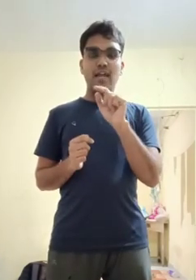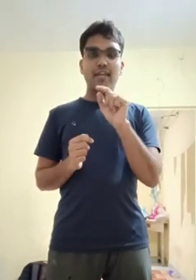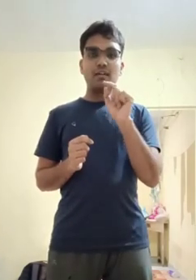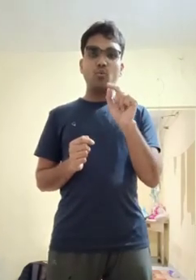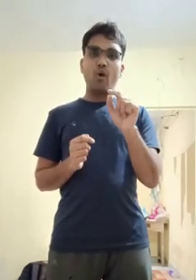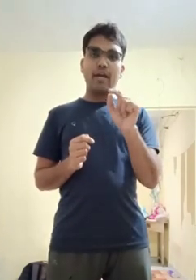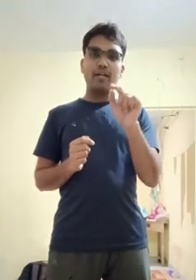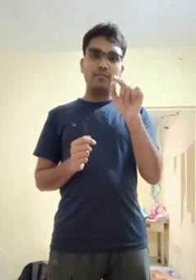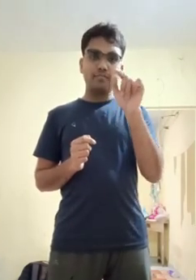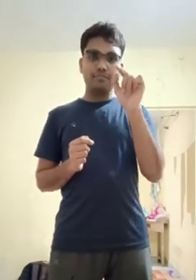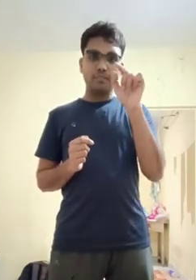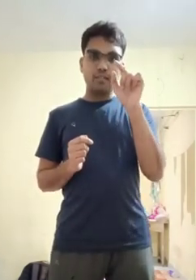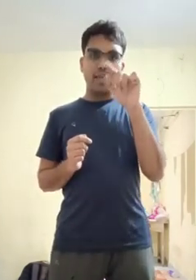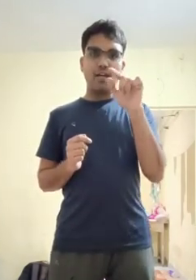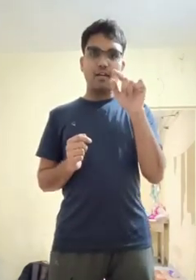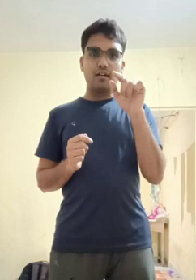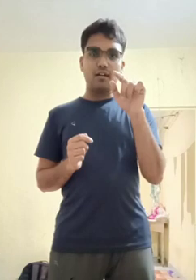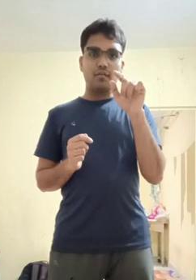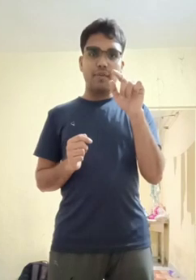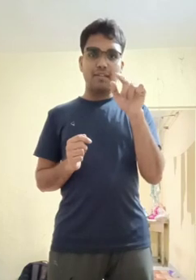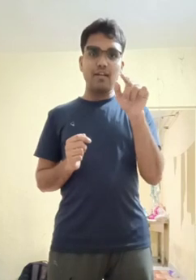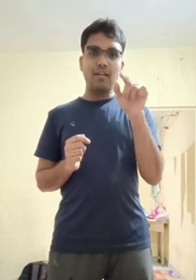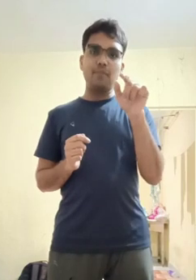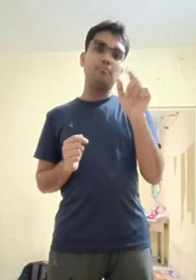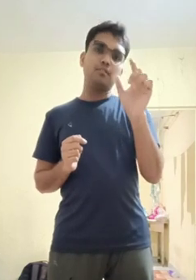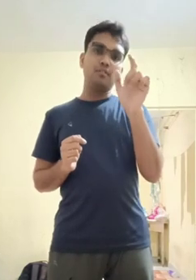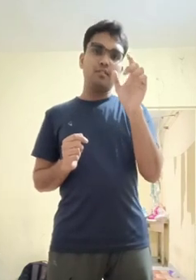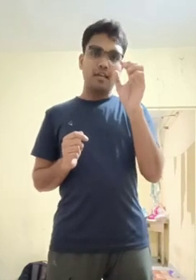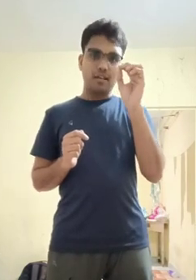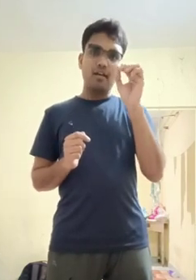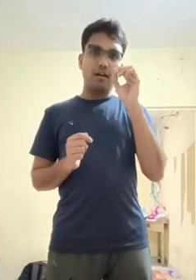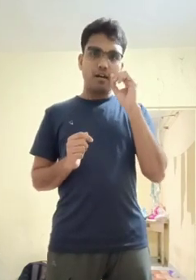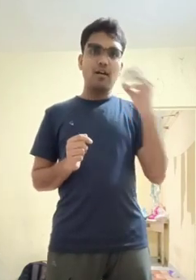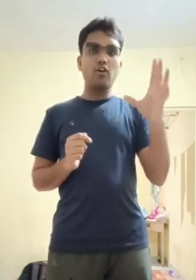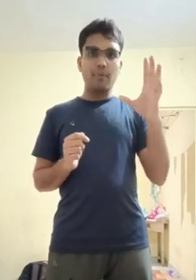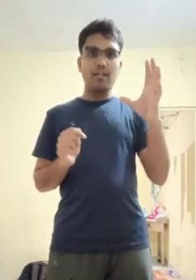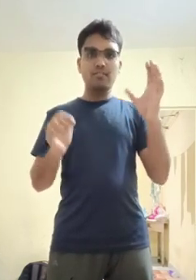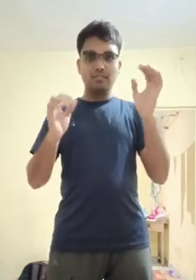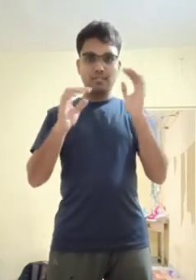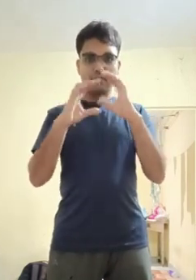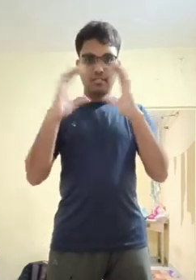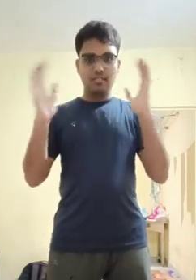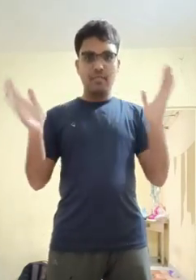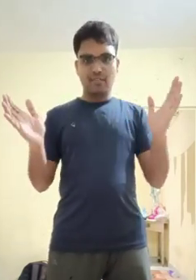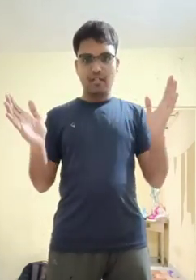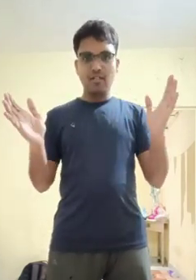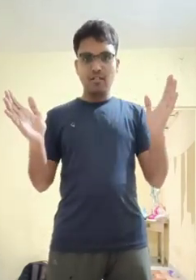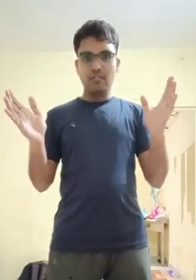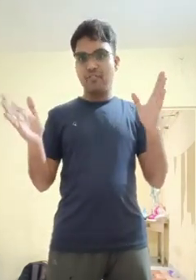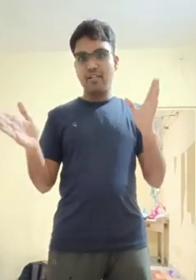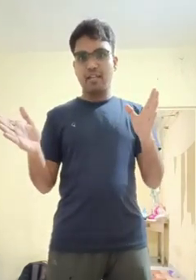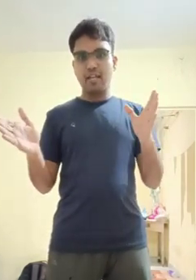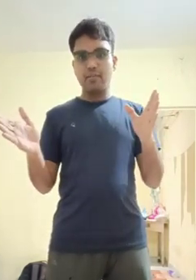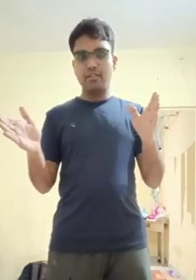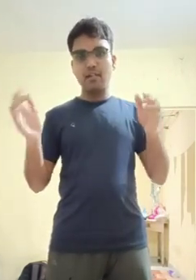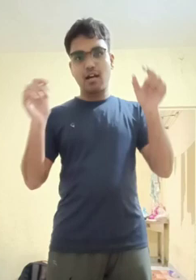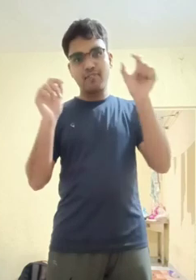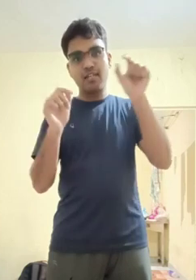static void method name arguments. This is a method, we declare method. After